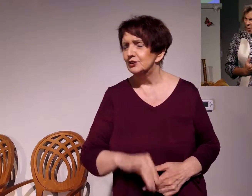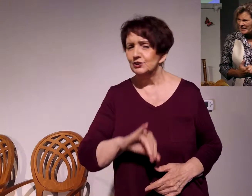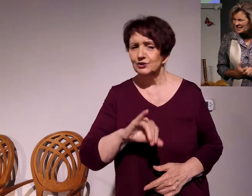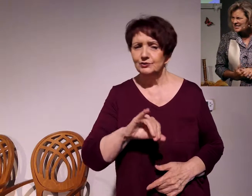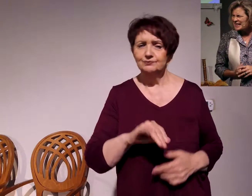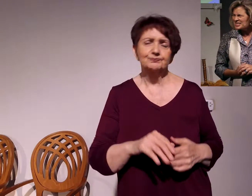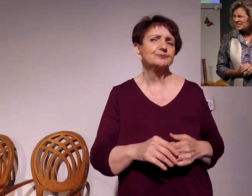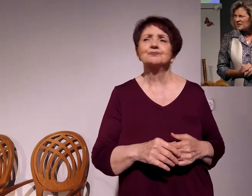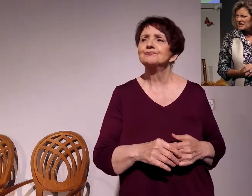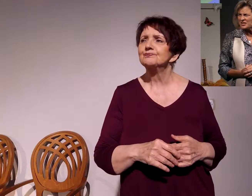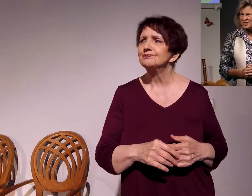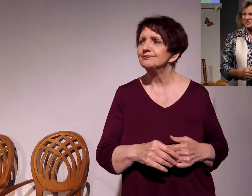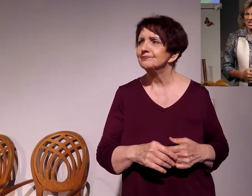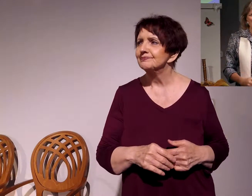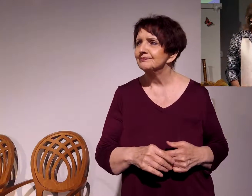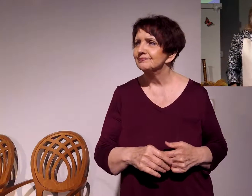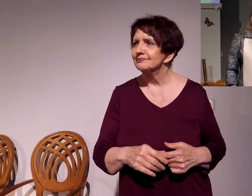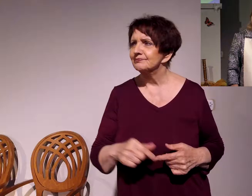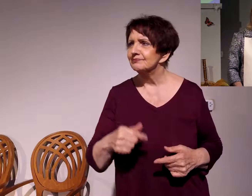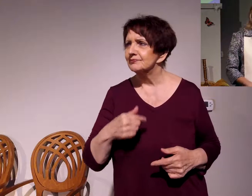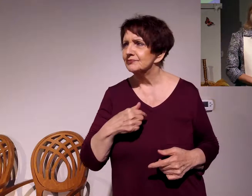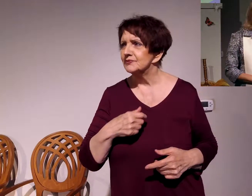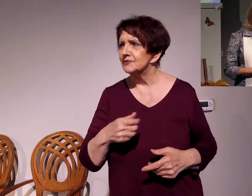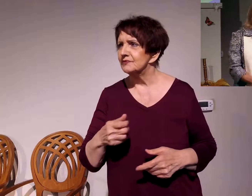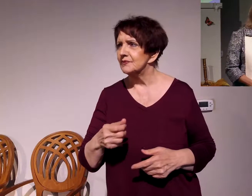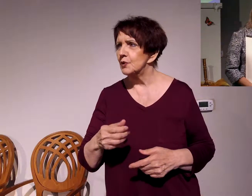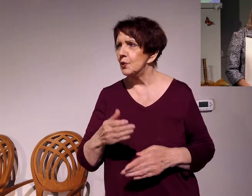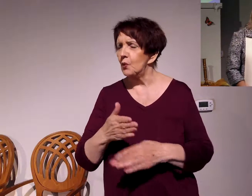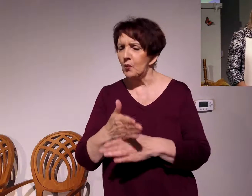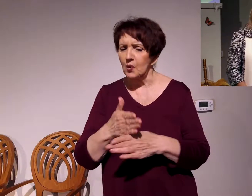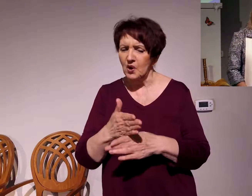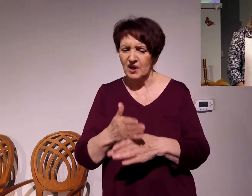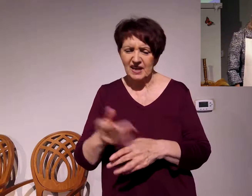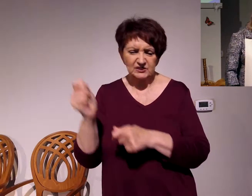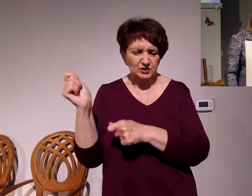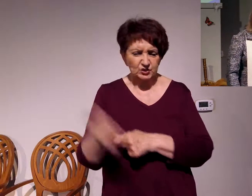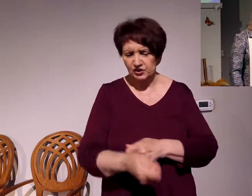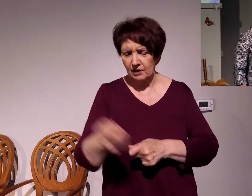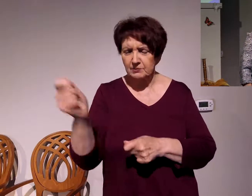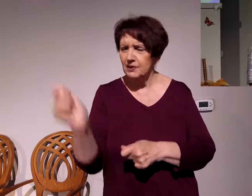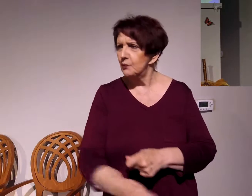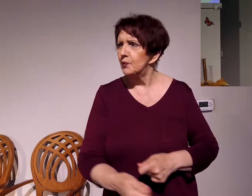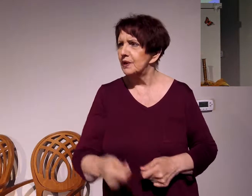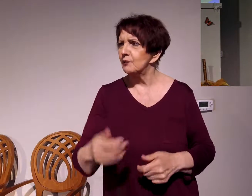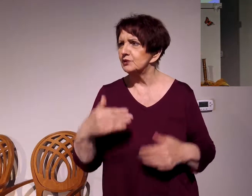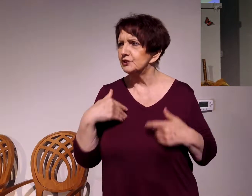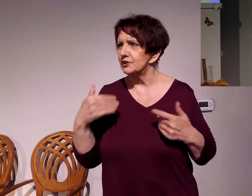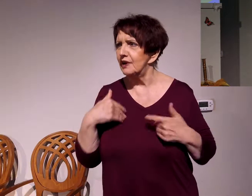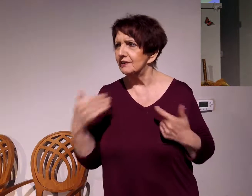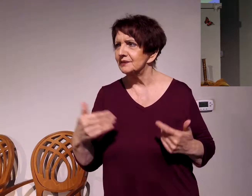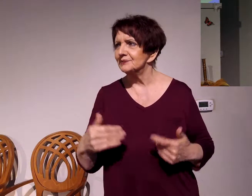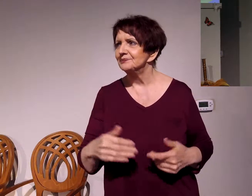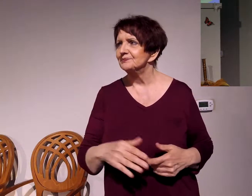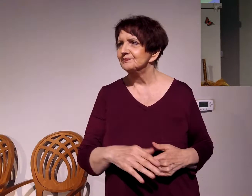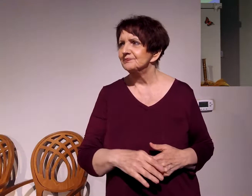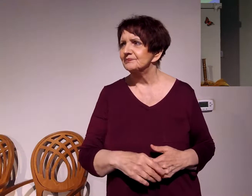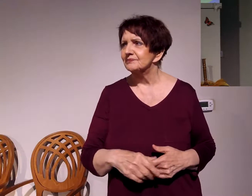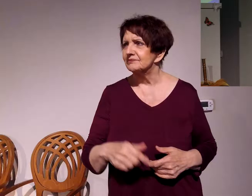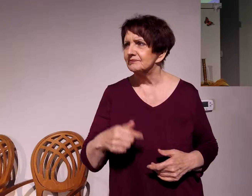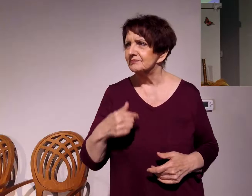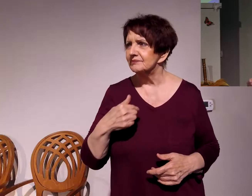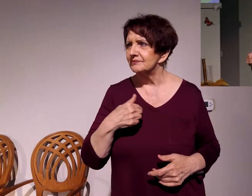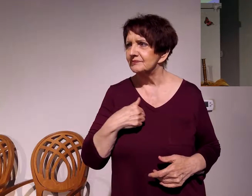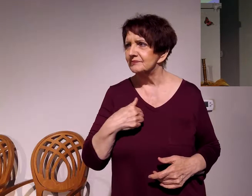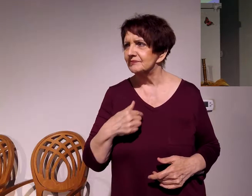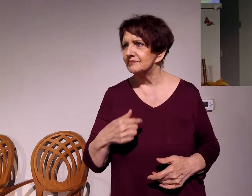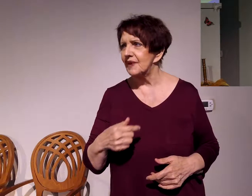and joints and stuff. Because, I chopped a lot of wood when I was young. This is my mom.